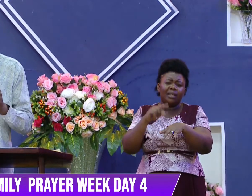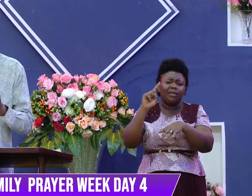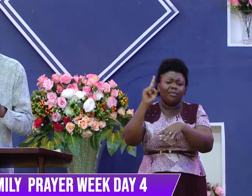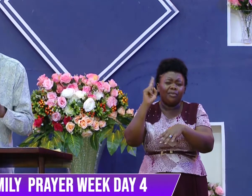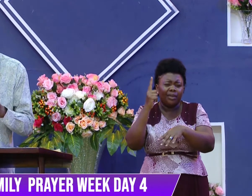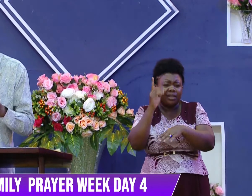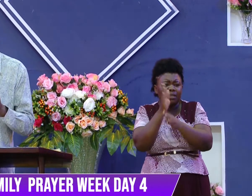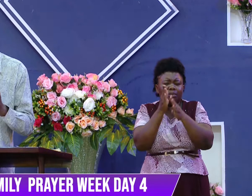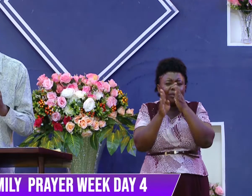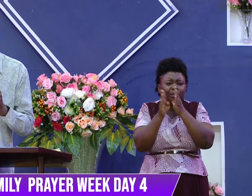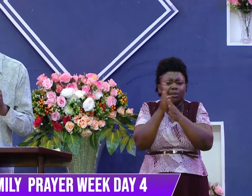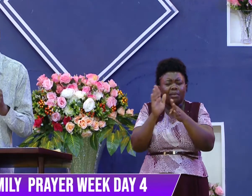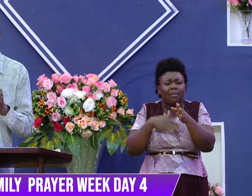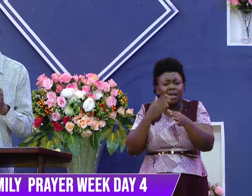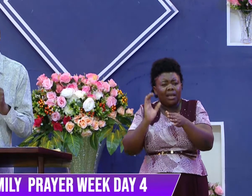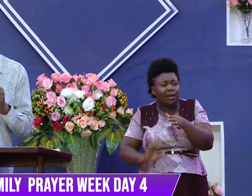blessing,